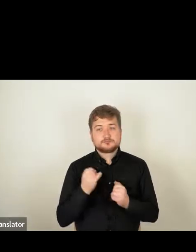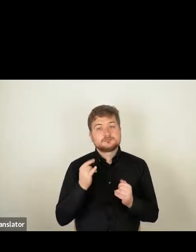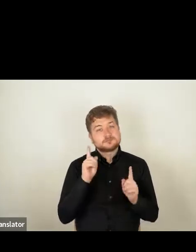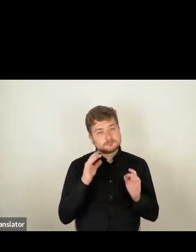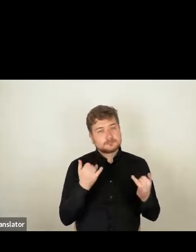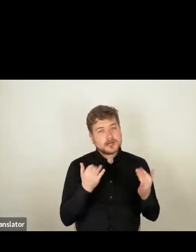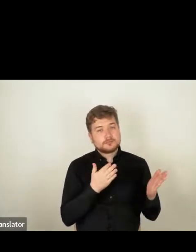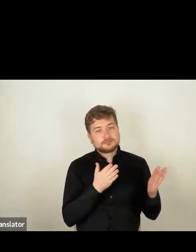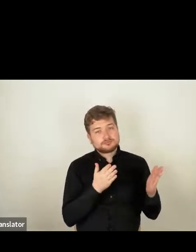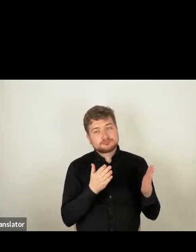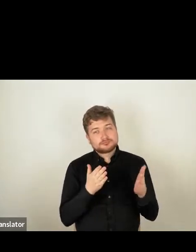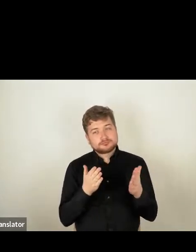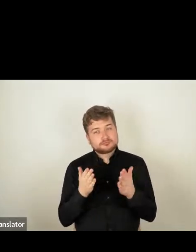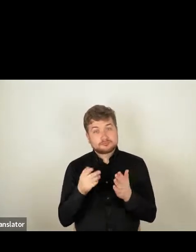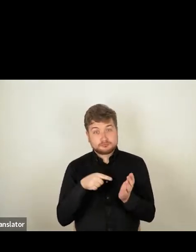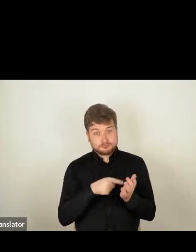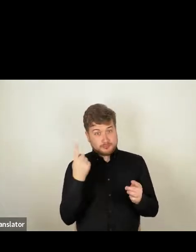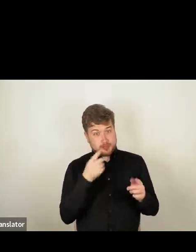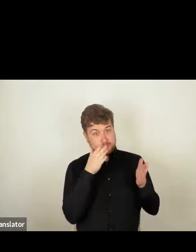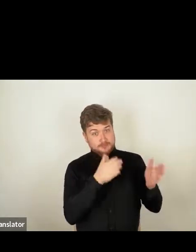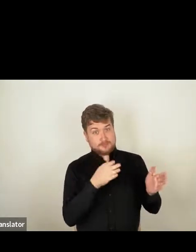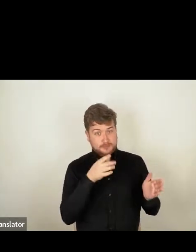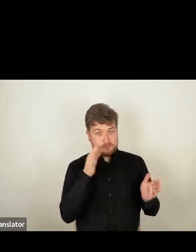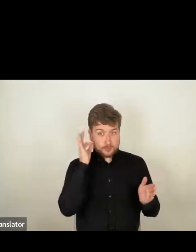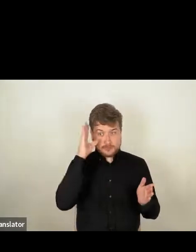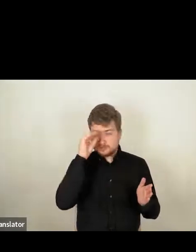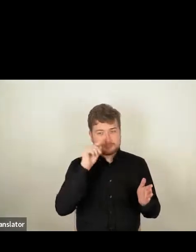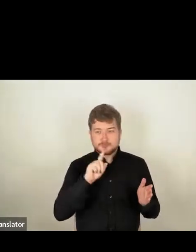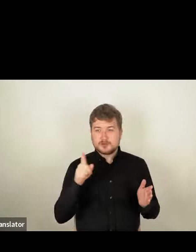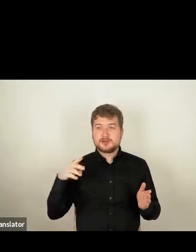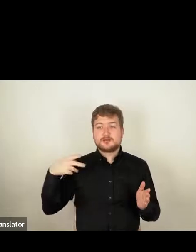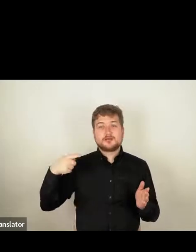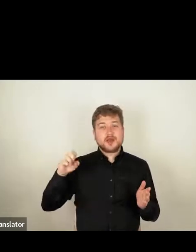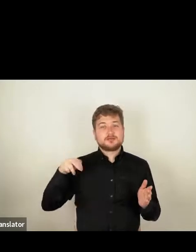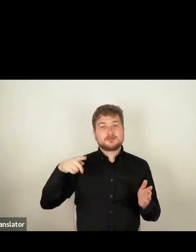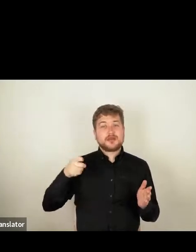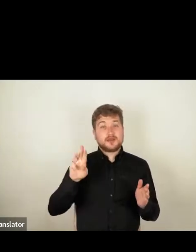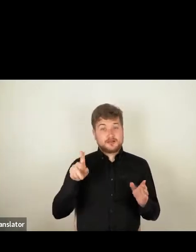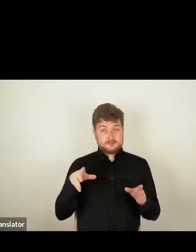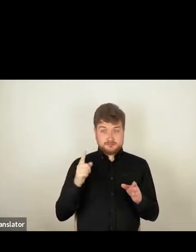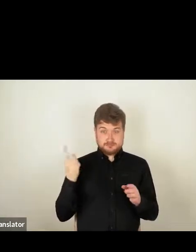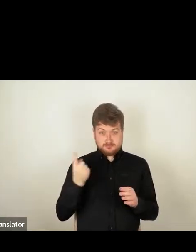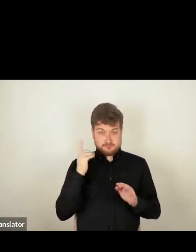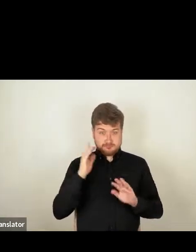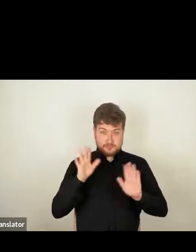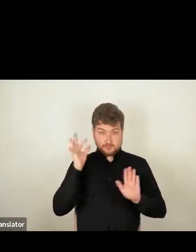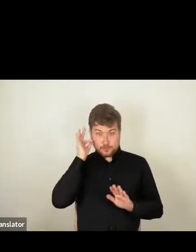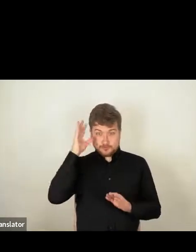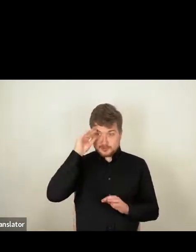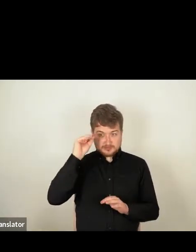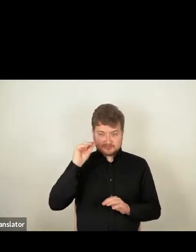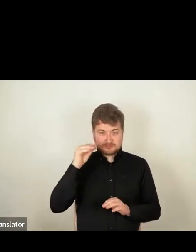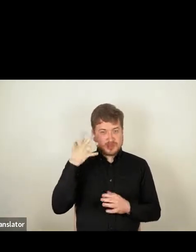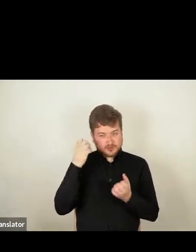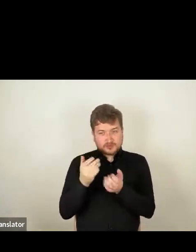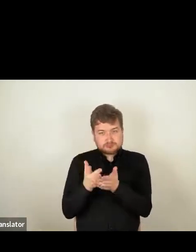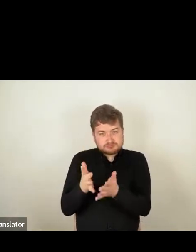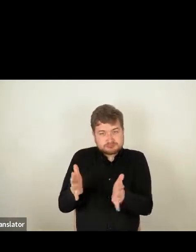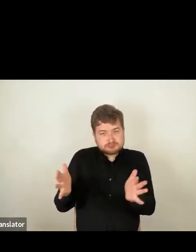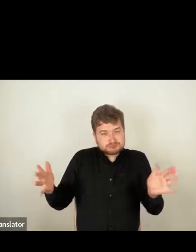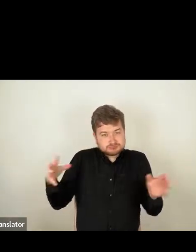talking about gender as being binary anymore, because we know that it isn't. And I think this is something that we need to turn our minds